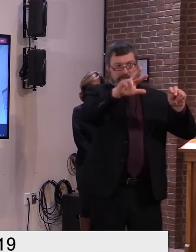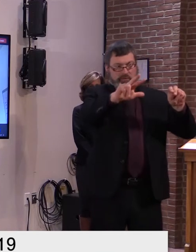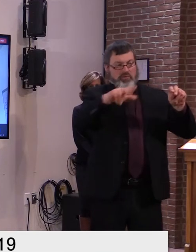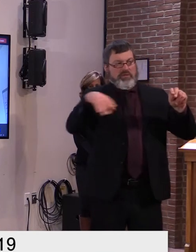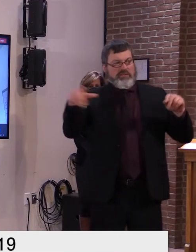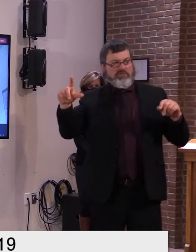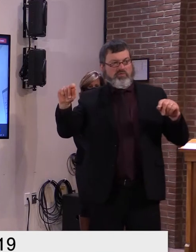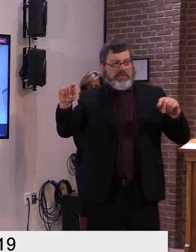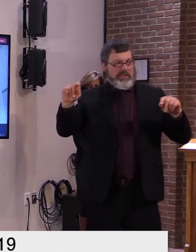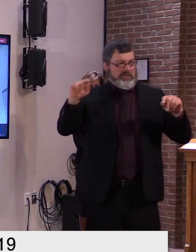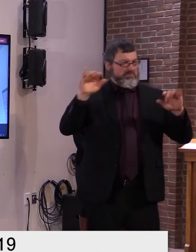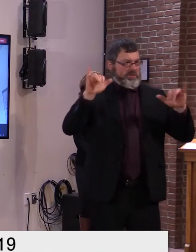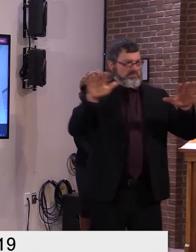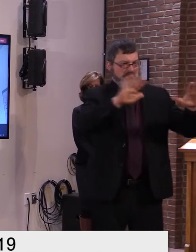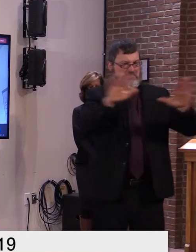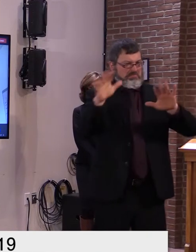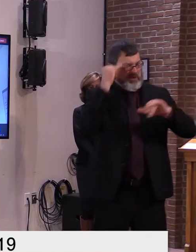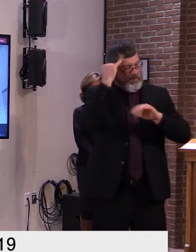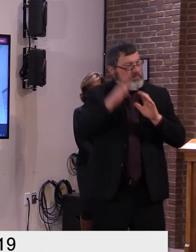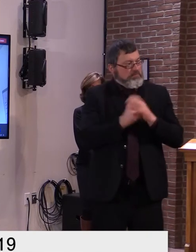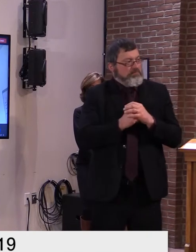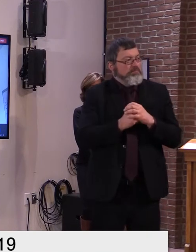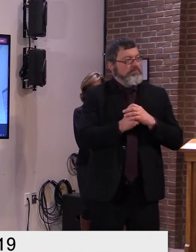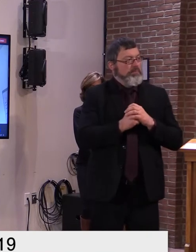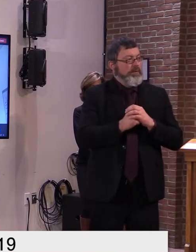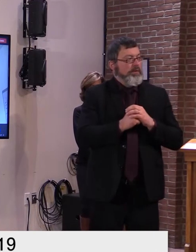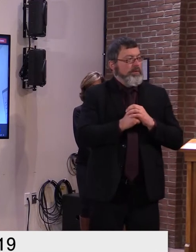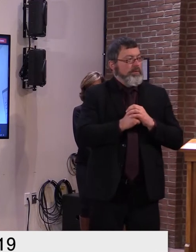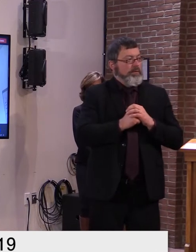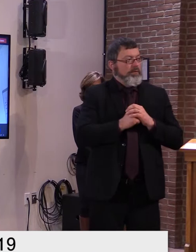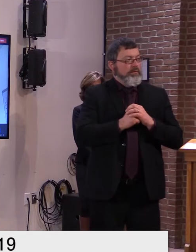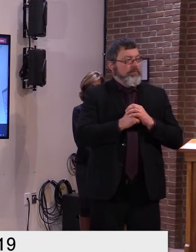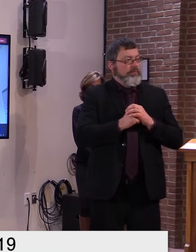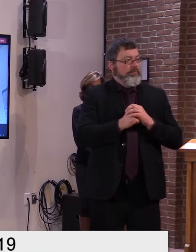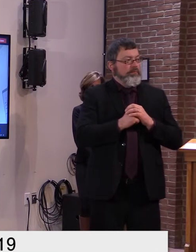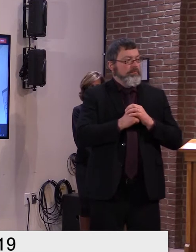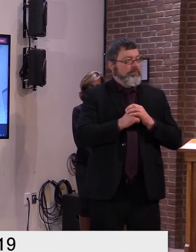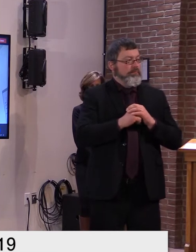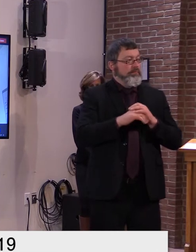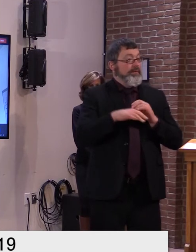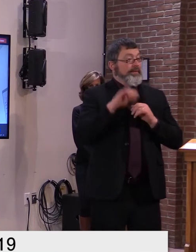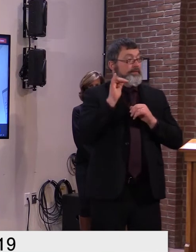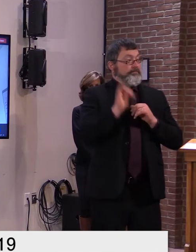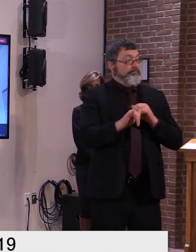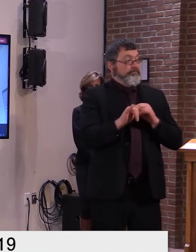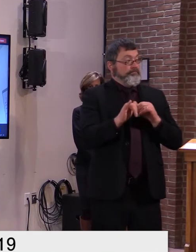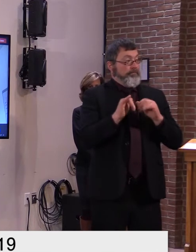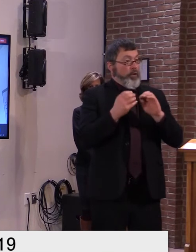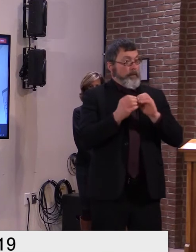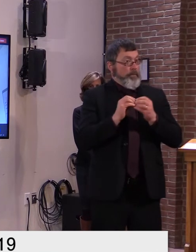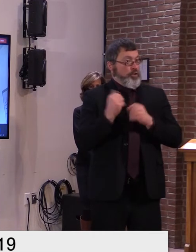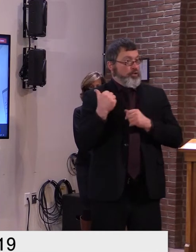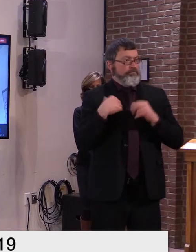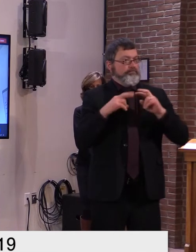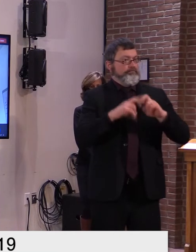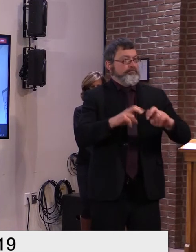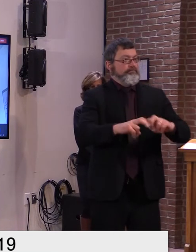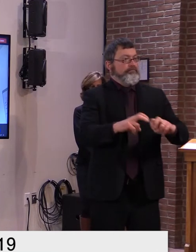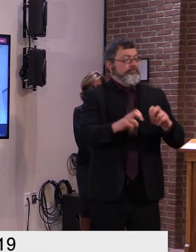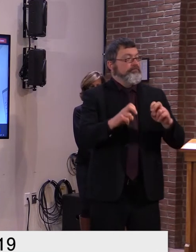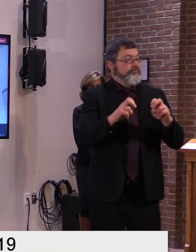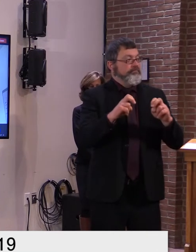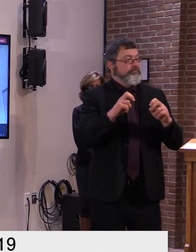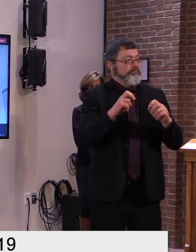logistical challenges such as staff availability. The data also show that the distribution of the modes of learning continues to